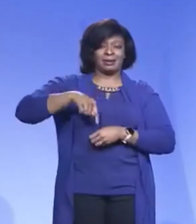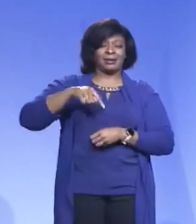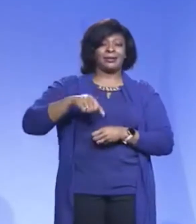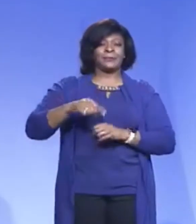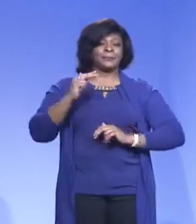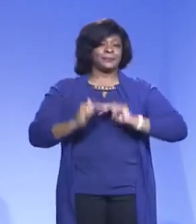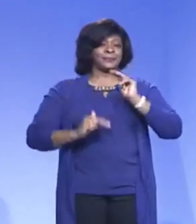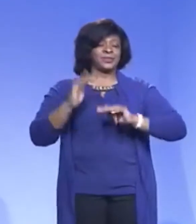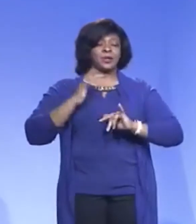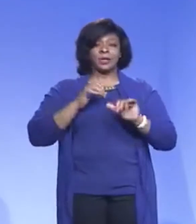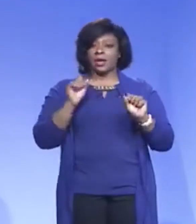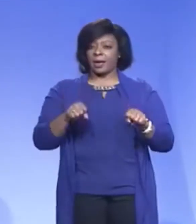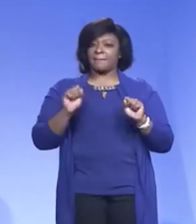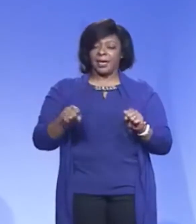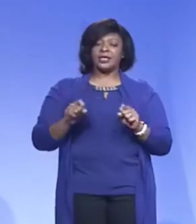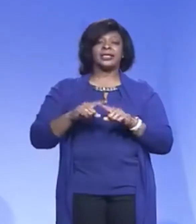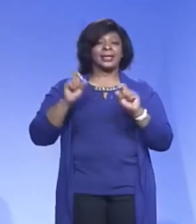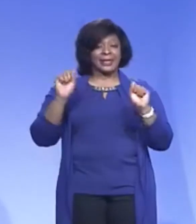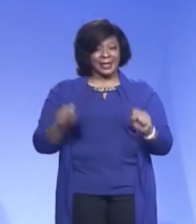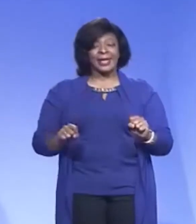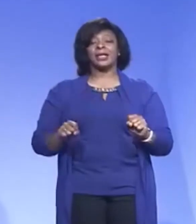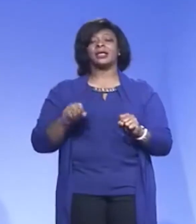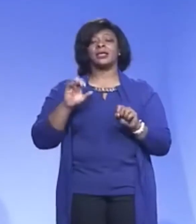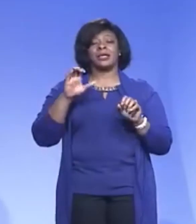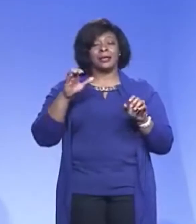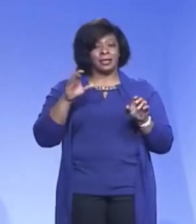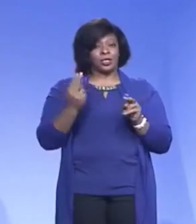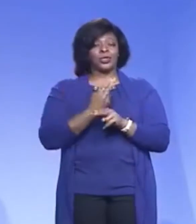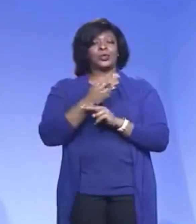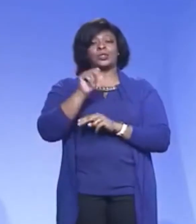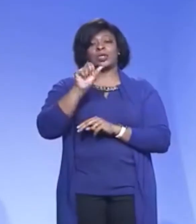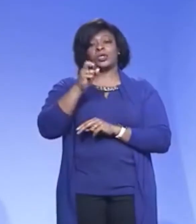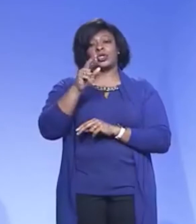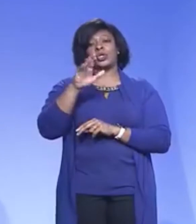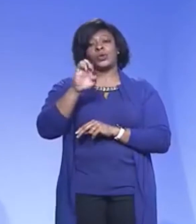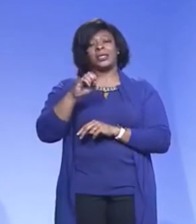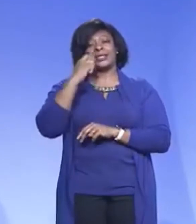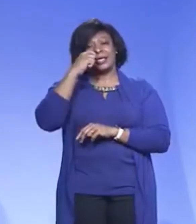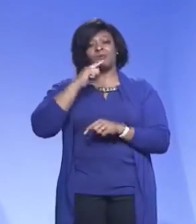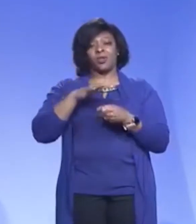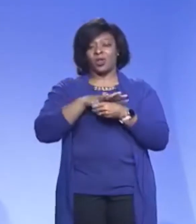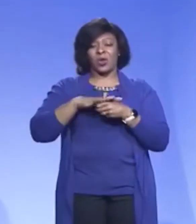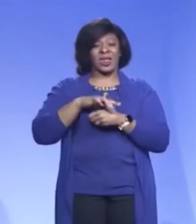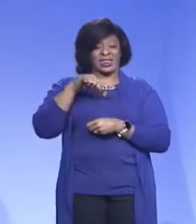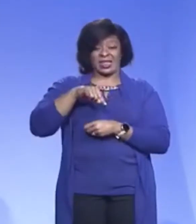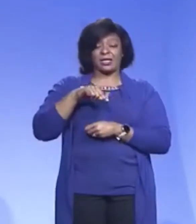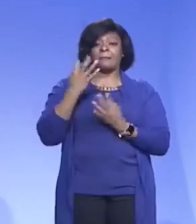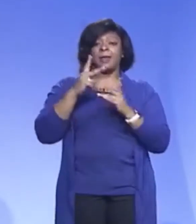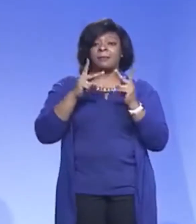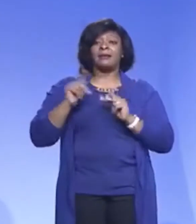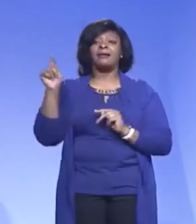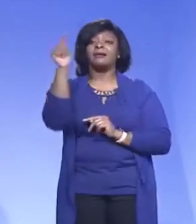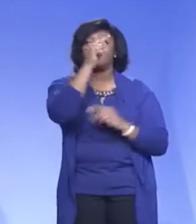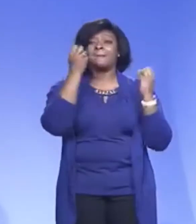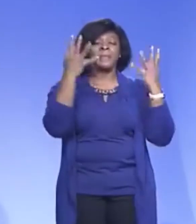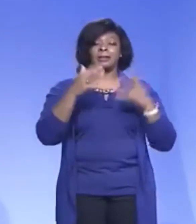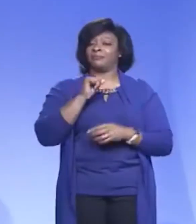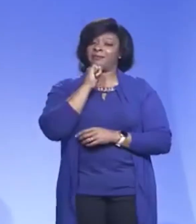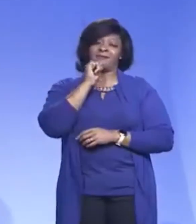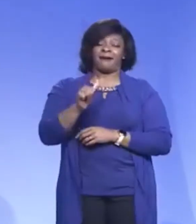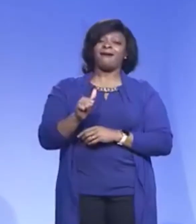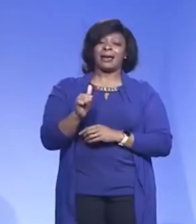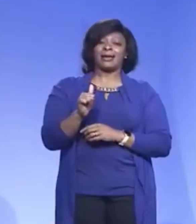our capacity to be able to do assurance testing locally. Again, this is not being done in many places in the United States, and